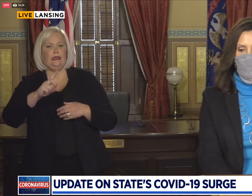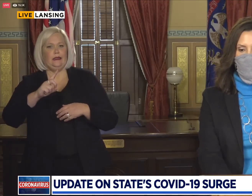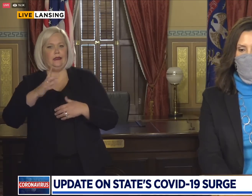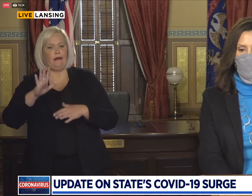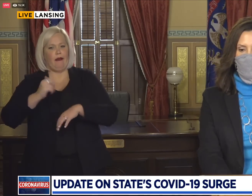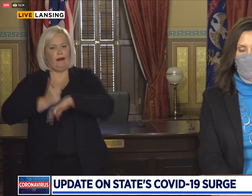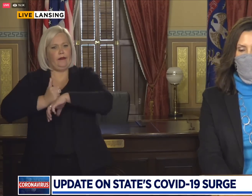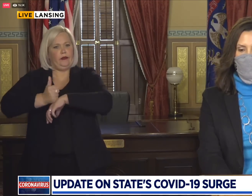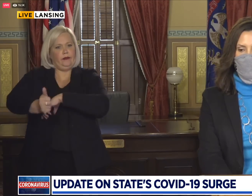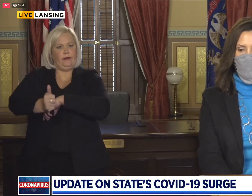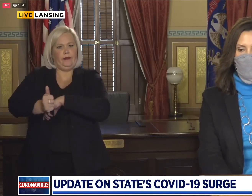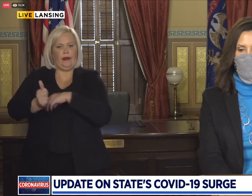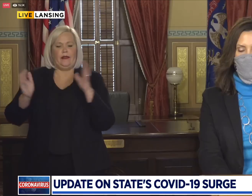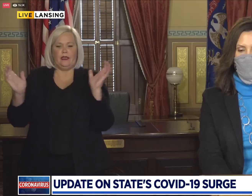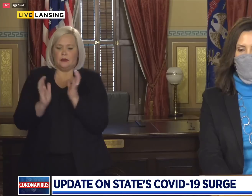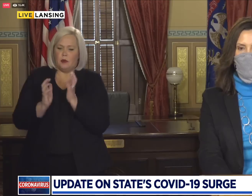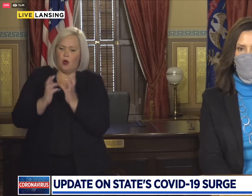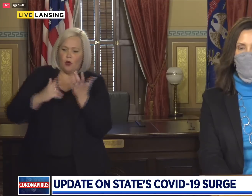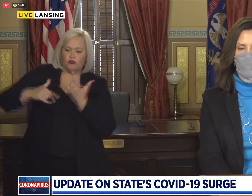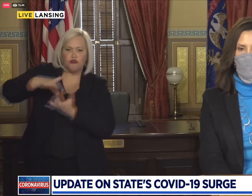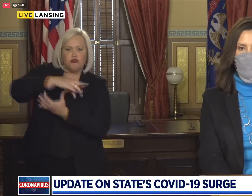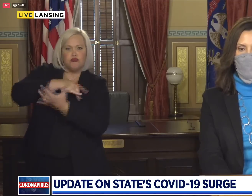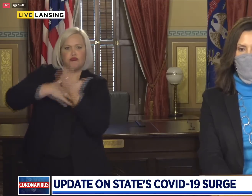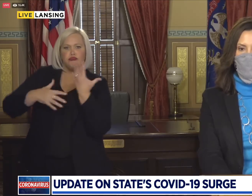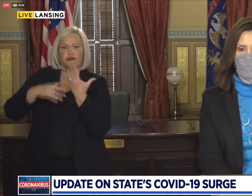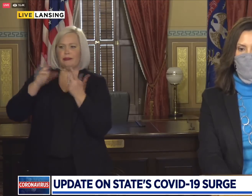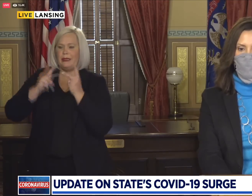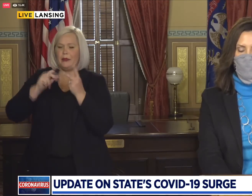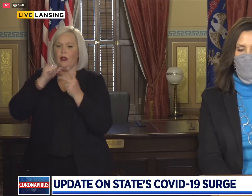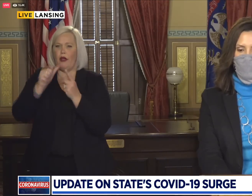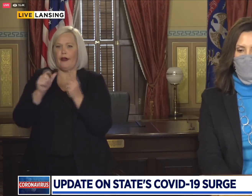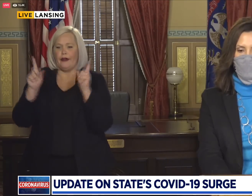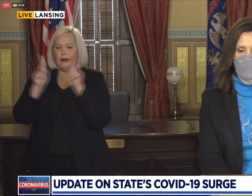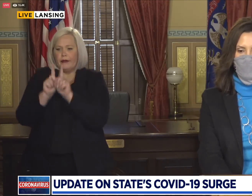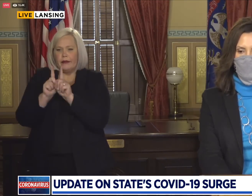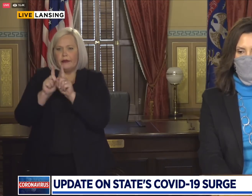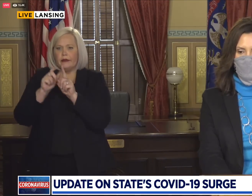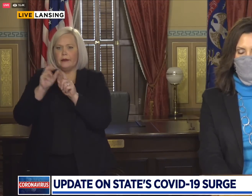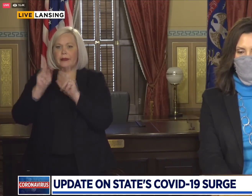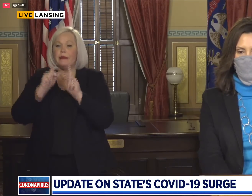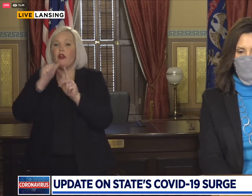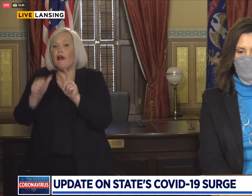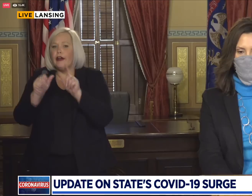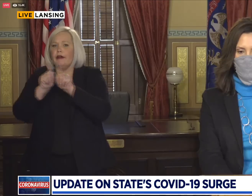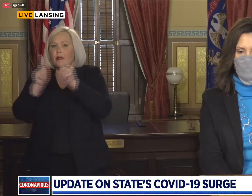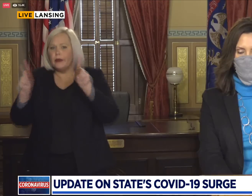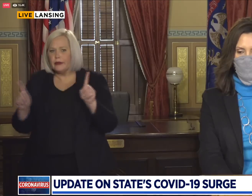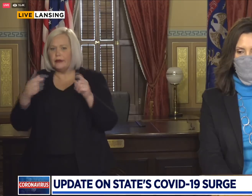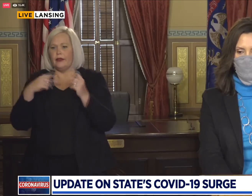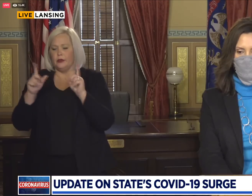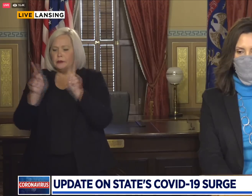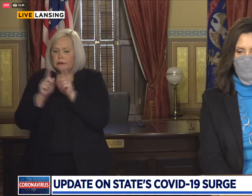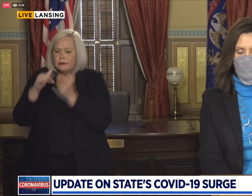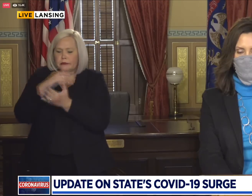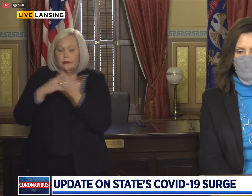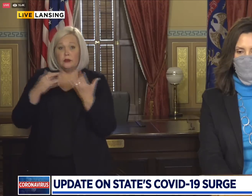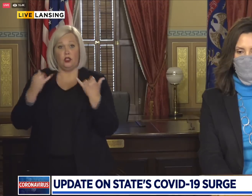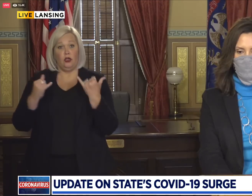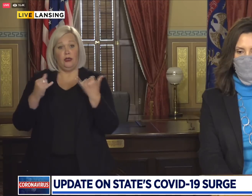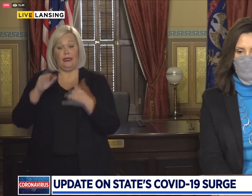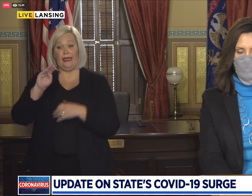finger at the small social gatherings, 6, 8, 10 people. Currently, the epidemic order from